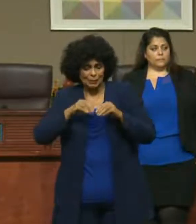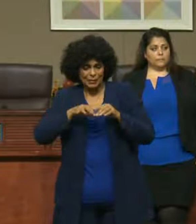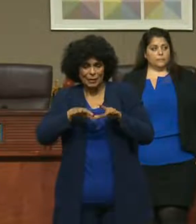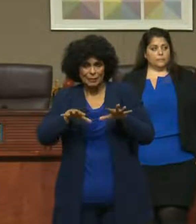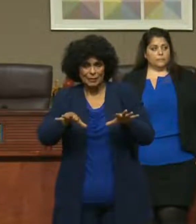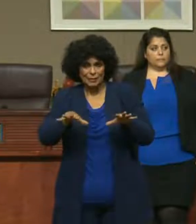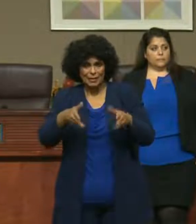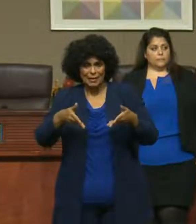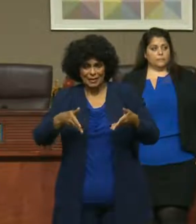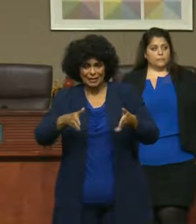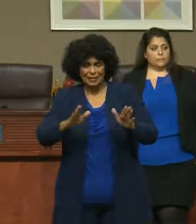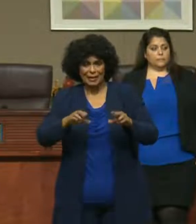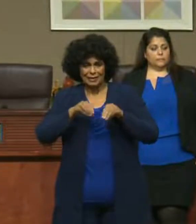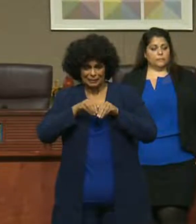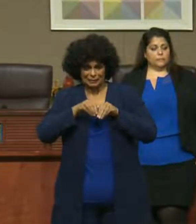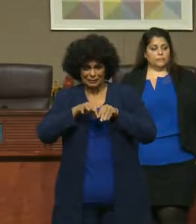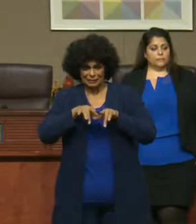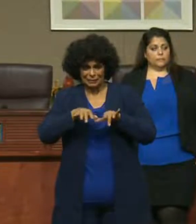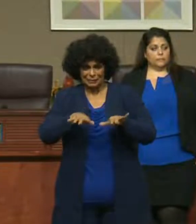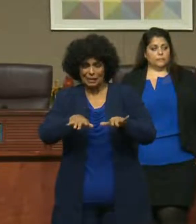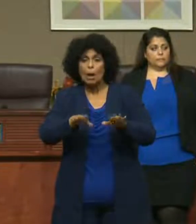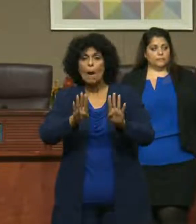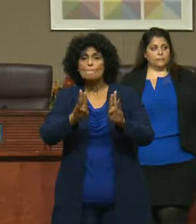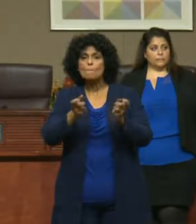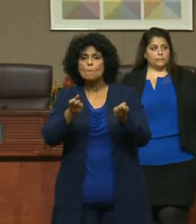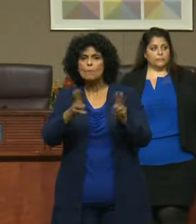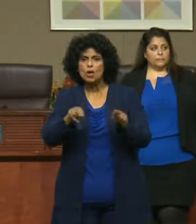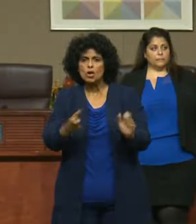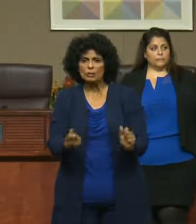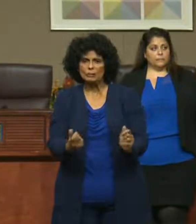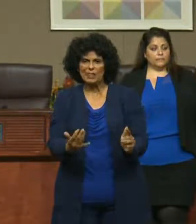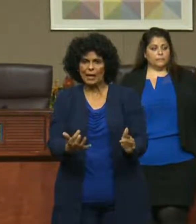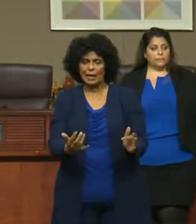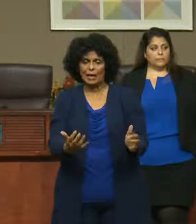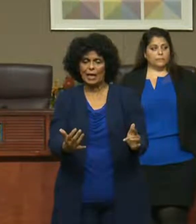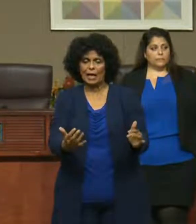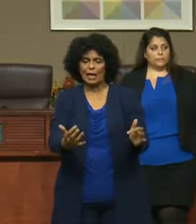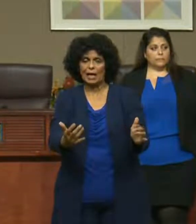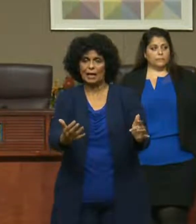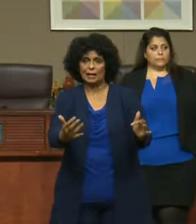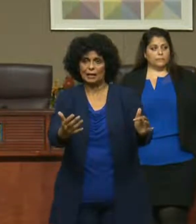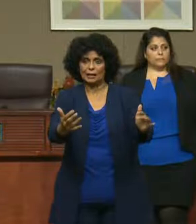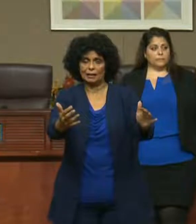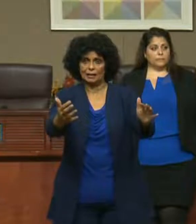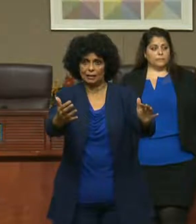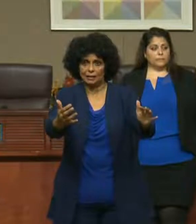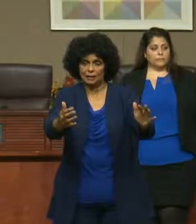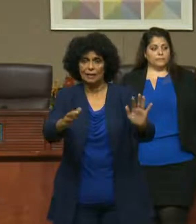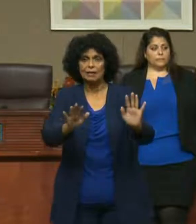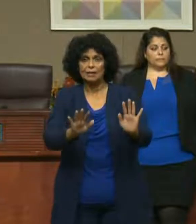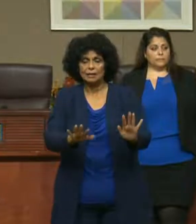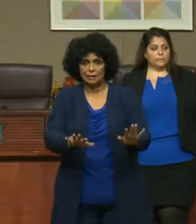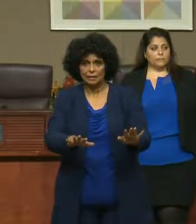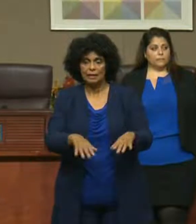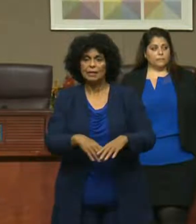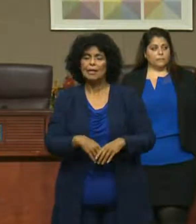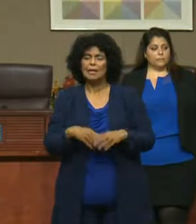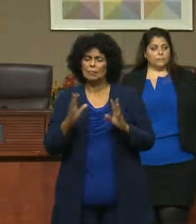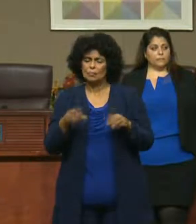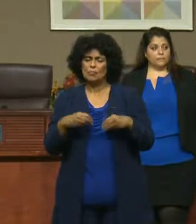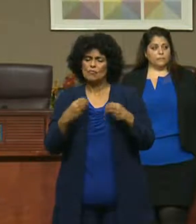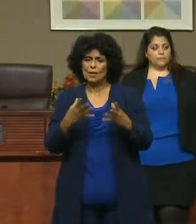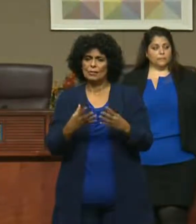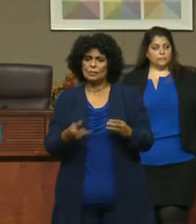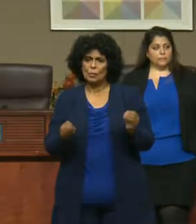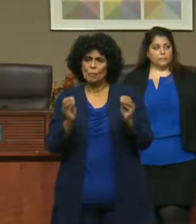burn, and that's the expression that people have used, retrieve a healthcare and provide to the most